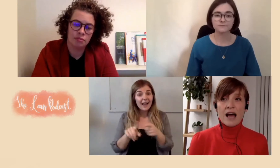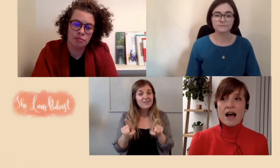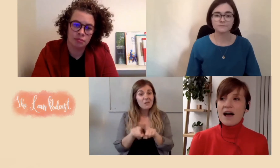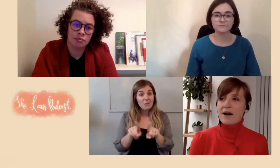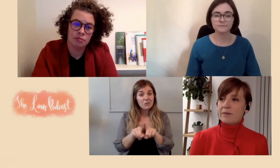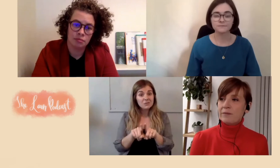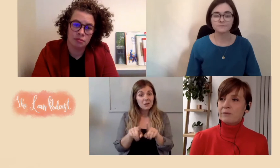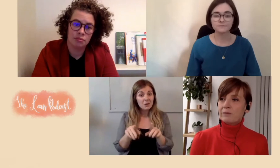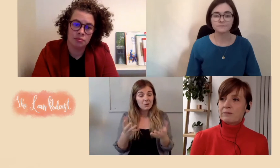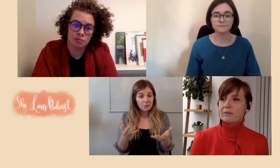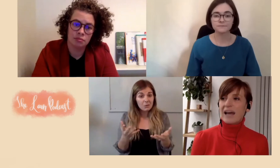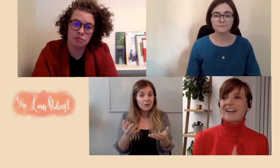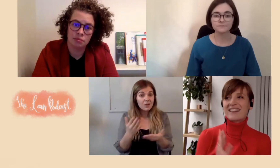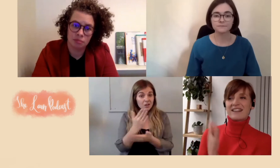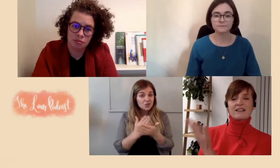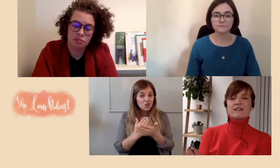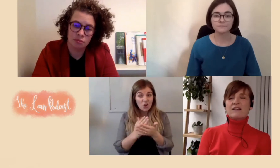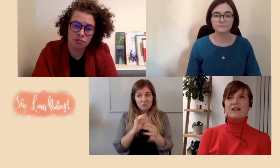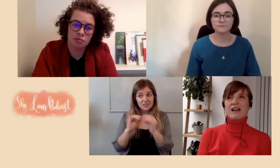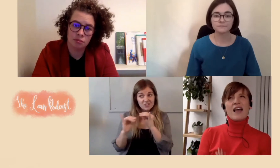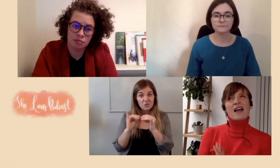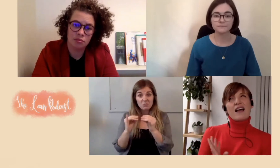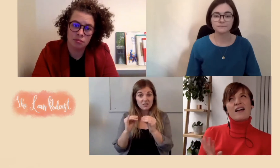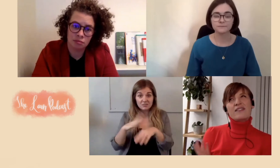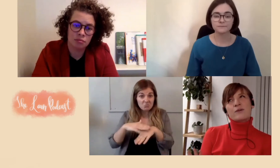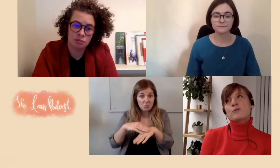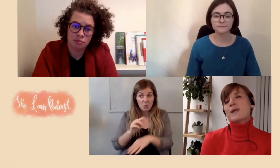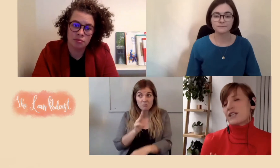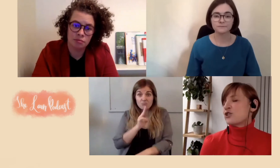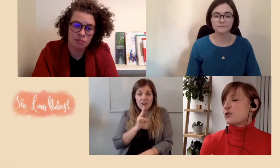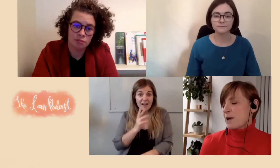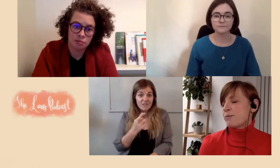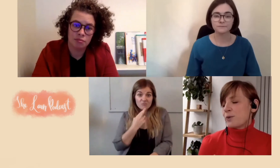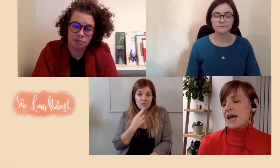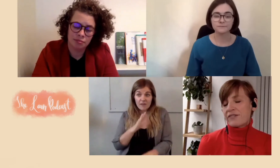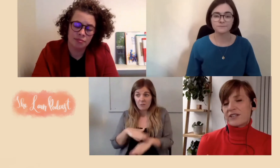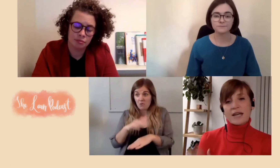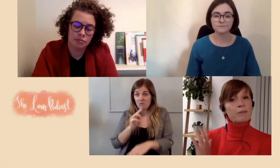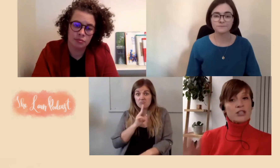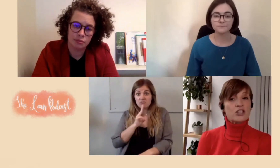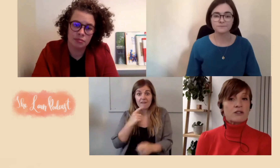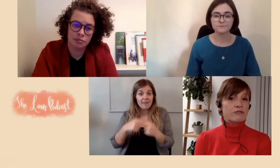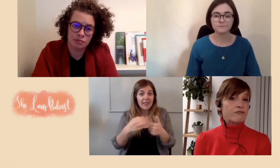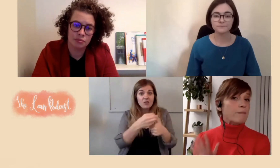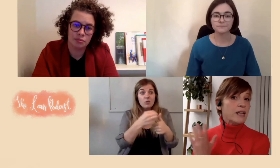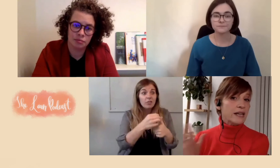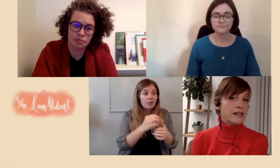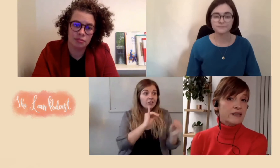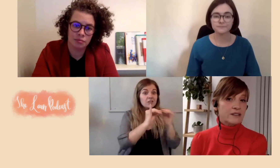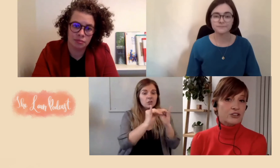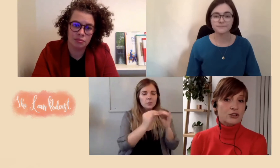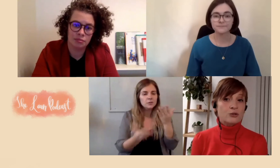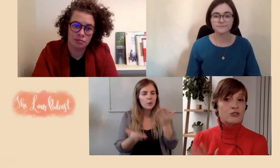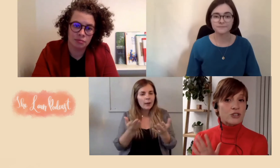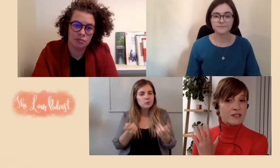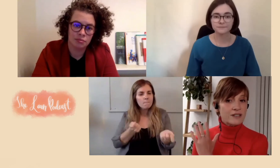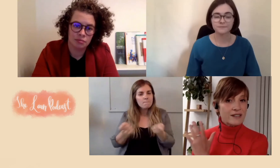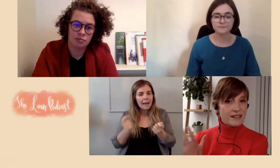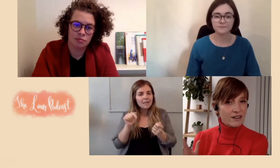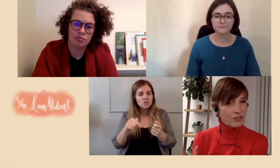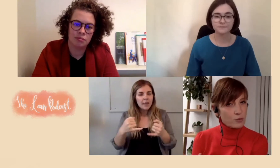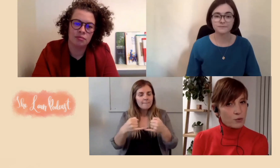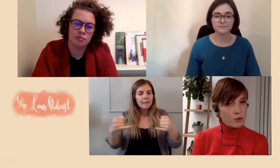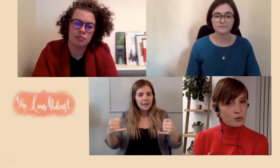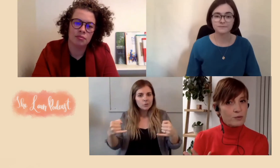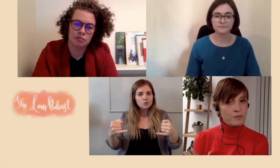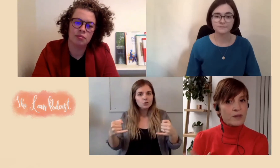also, I guess, as well, some interpreters will be more private, you know, want to be more private than other interpreters. So it's how we manage